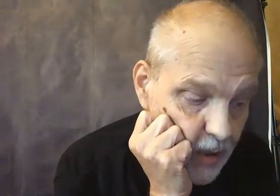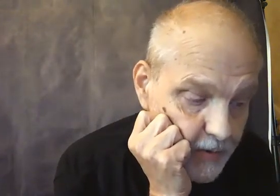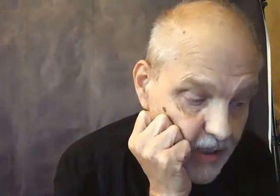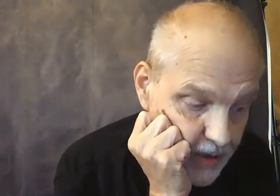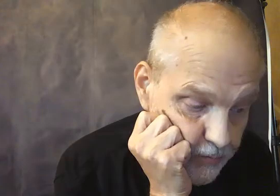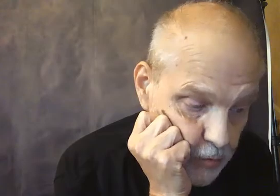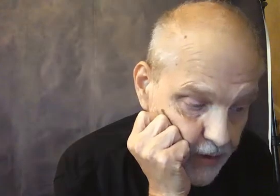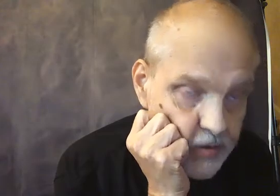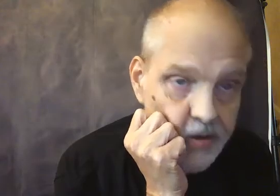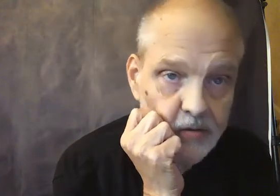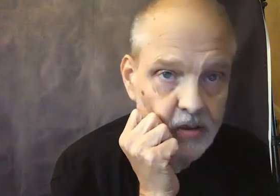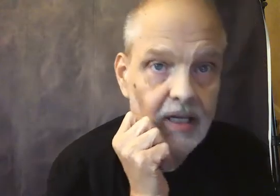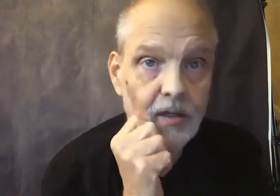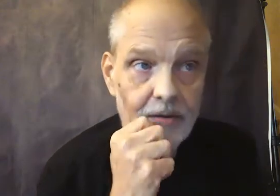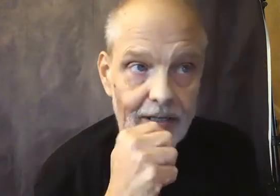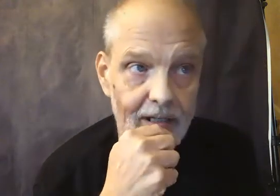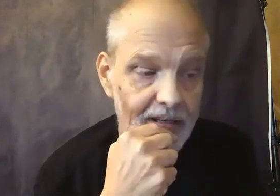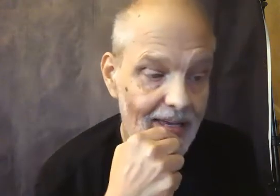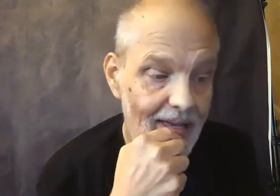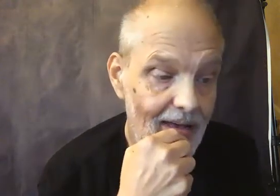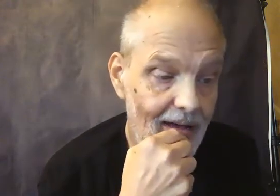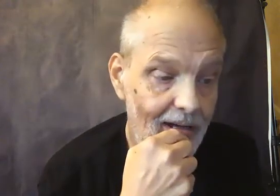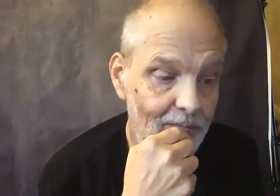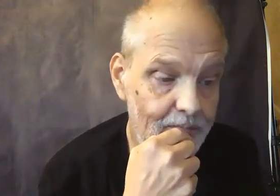topics that I wrote down just to get you thinking are